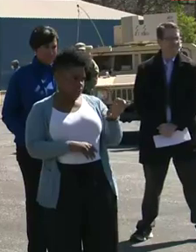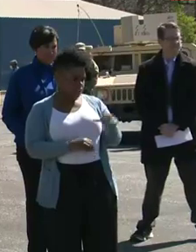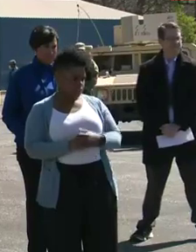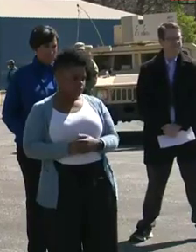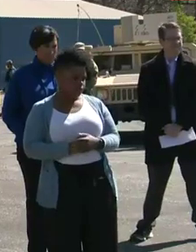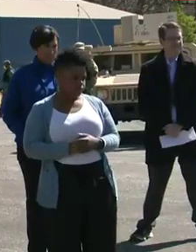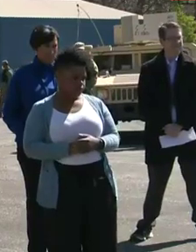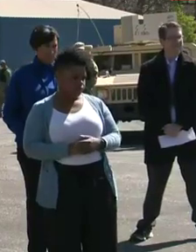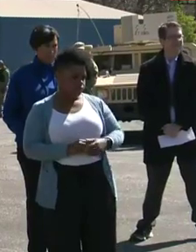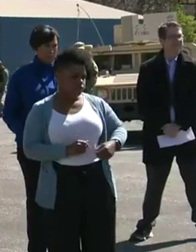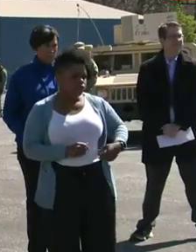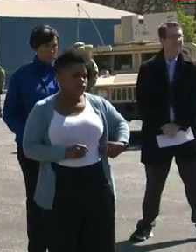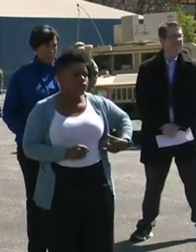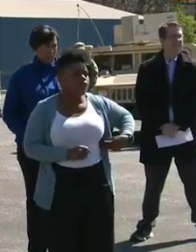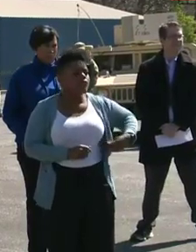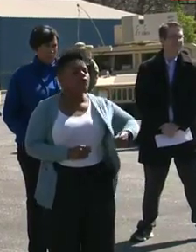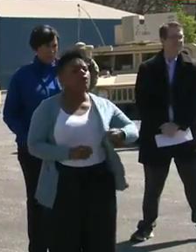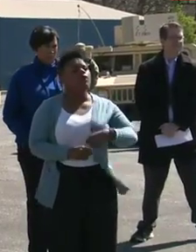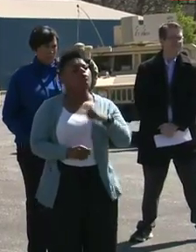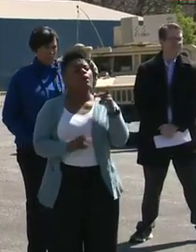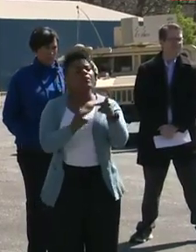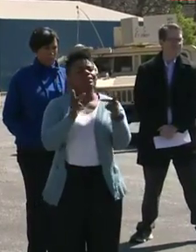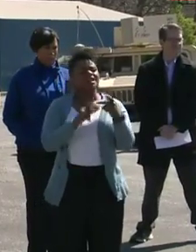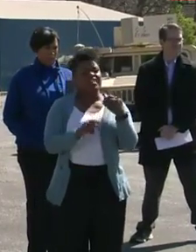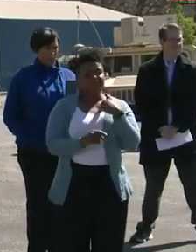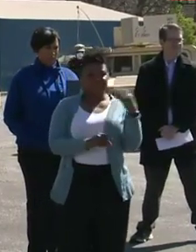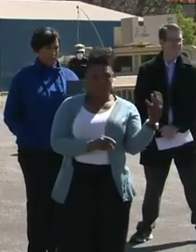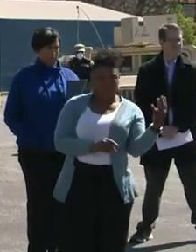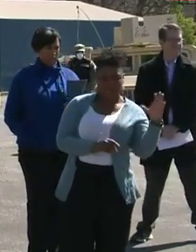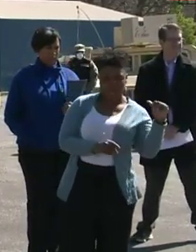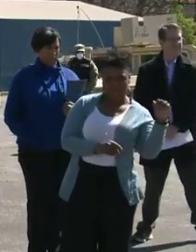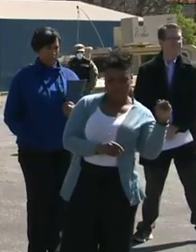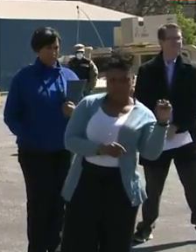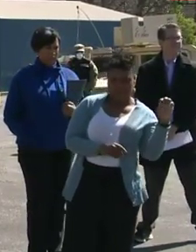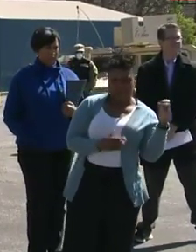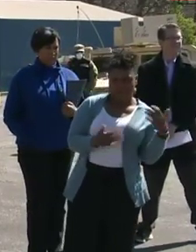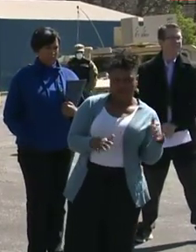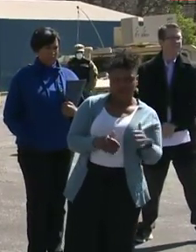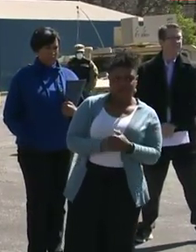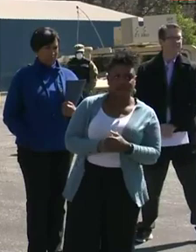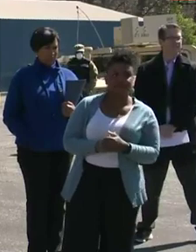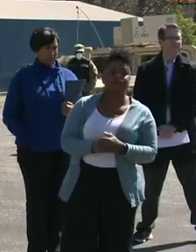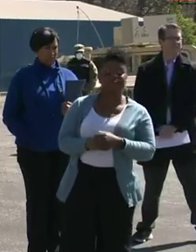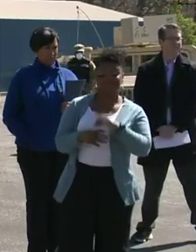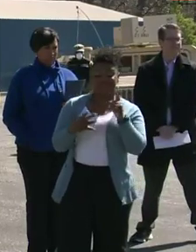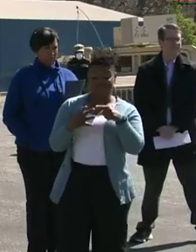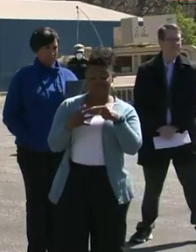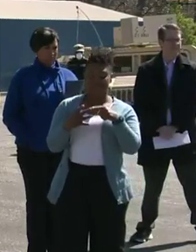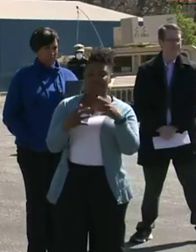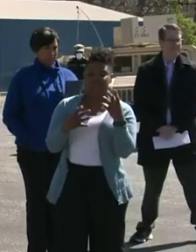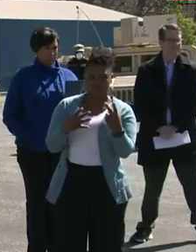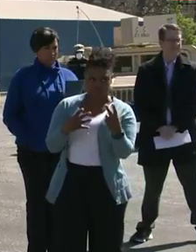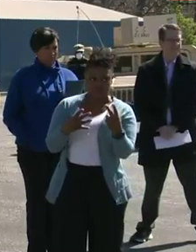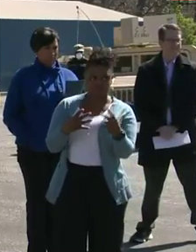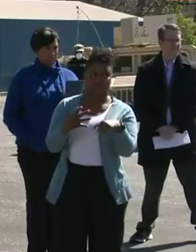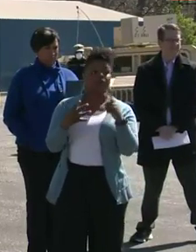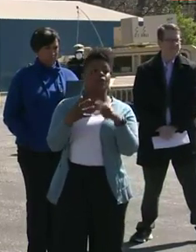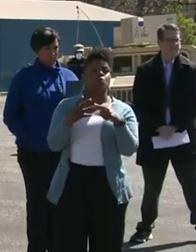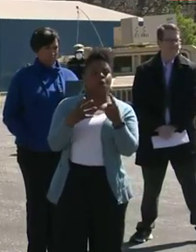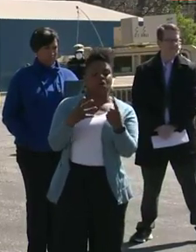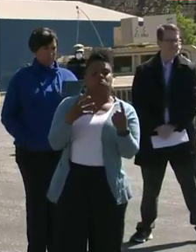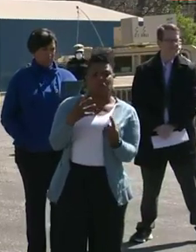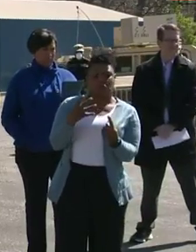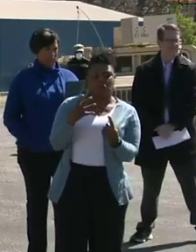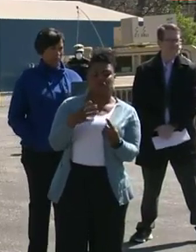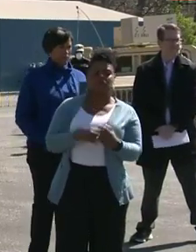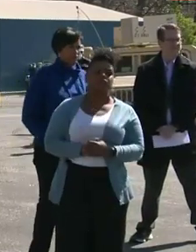One long-term care facility has 4 cases, another has 2 cases, the other 2 have both reported a single case. All of